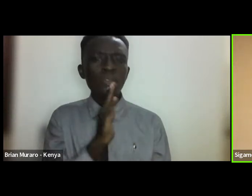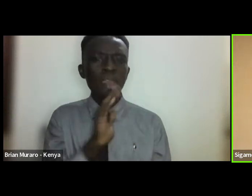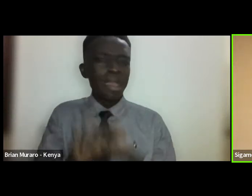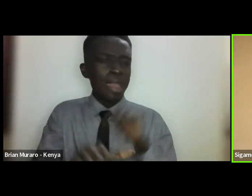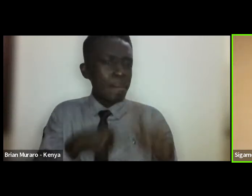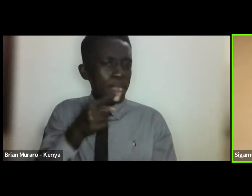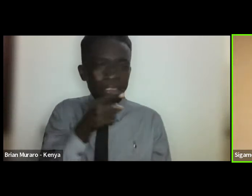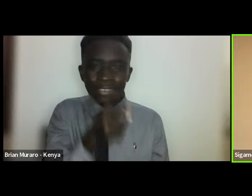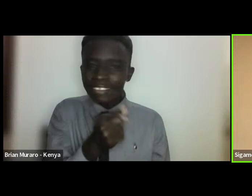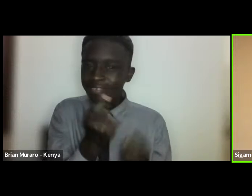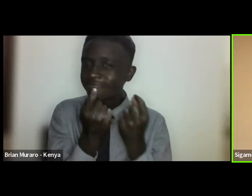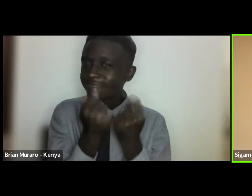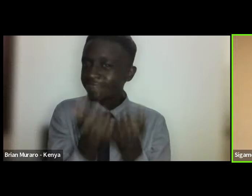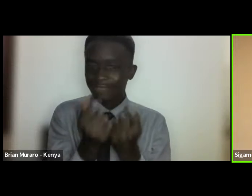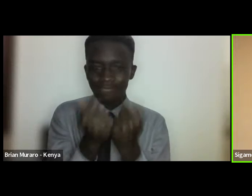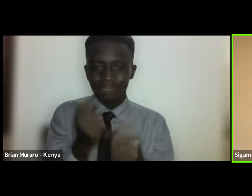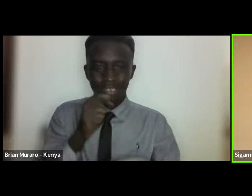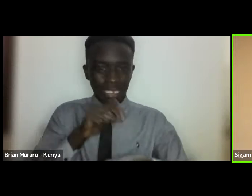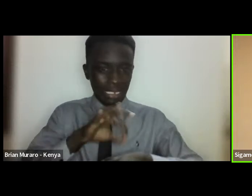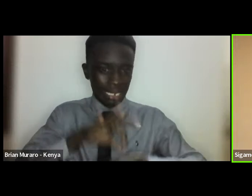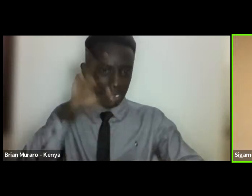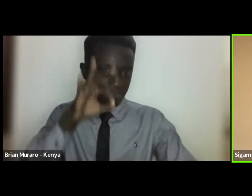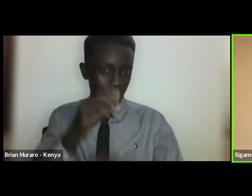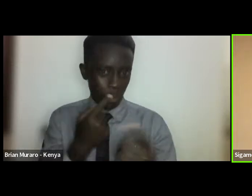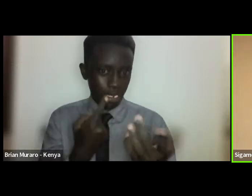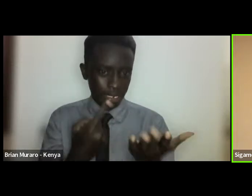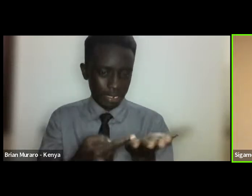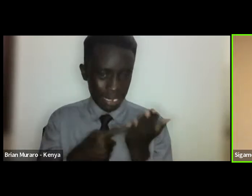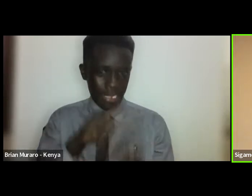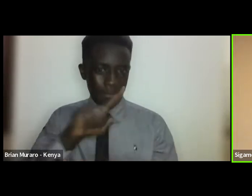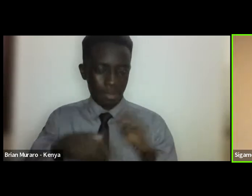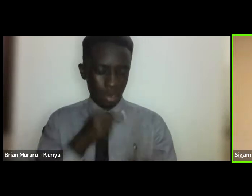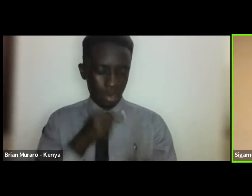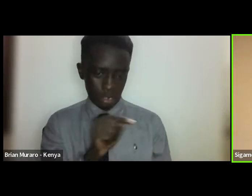So, there is a lot of